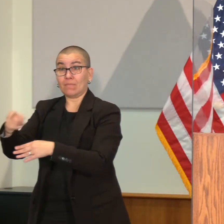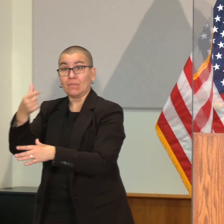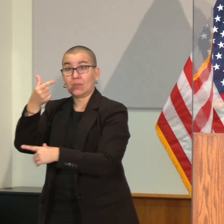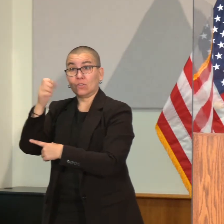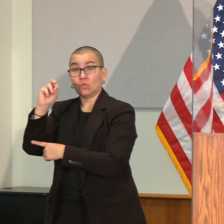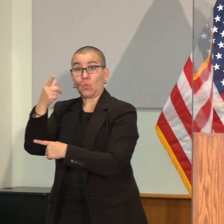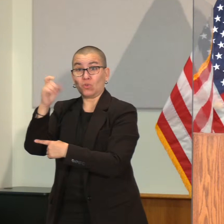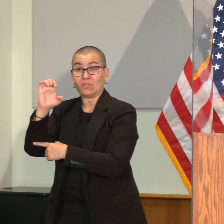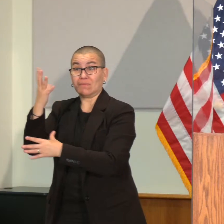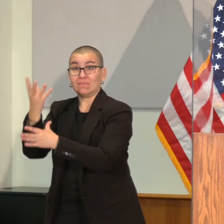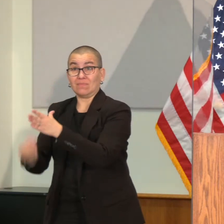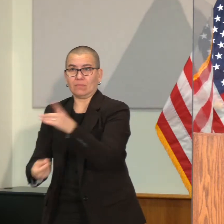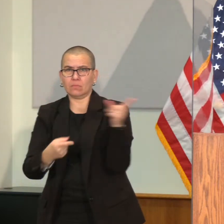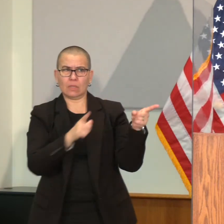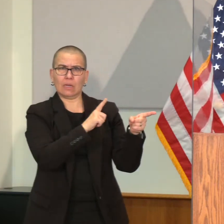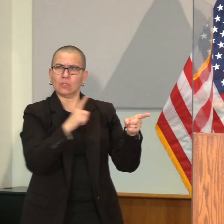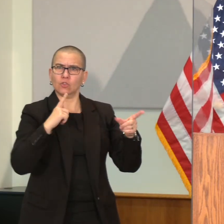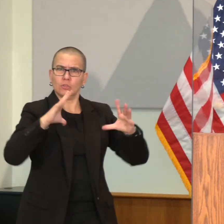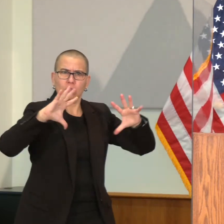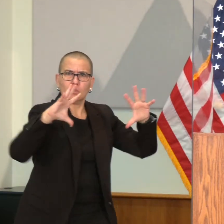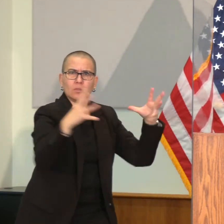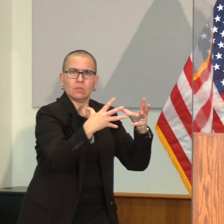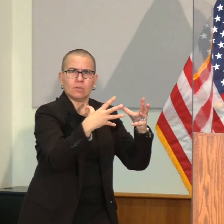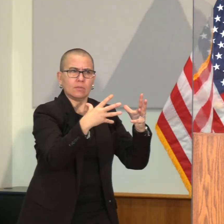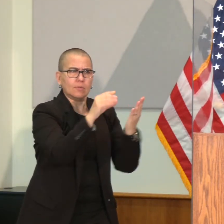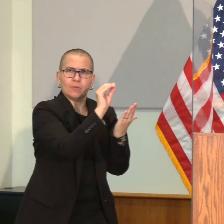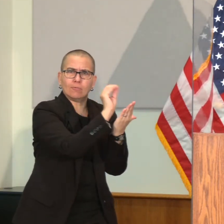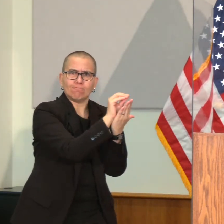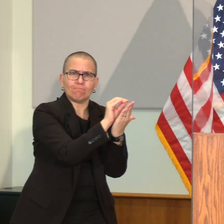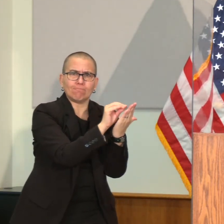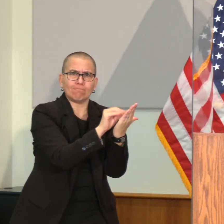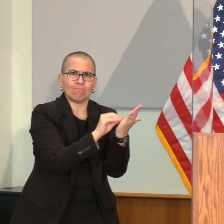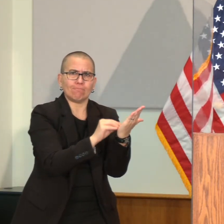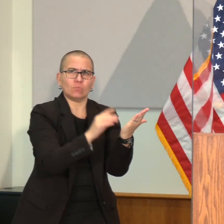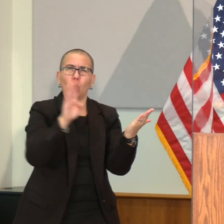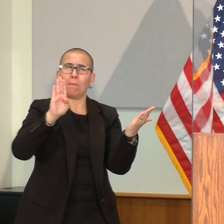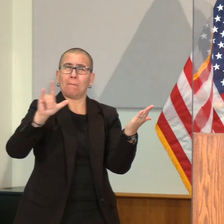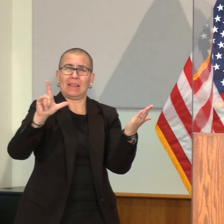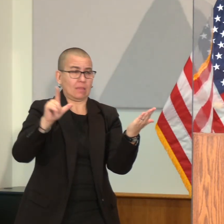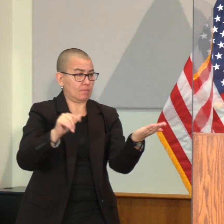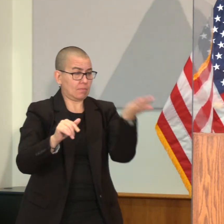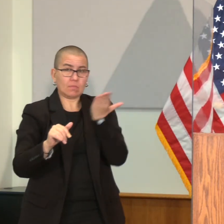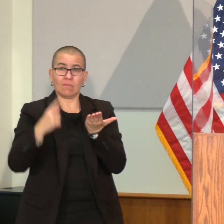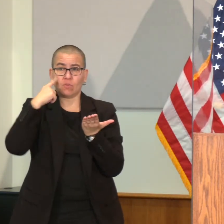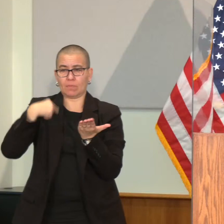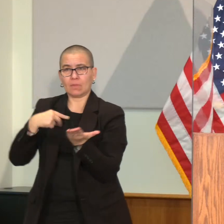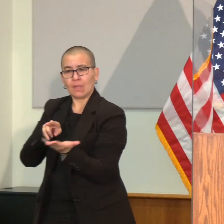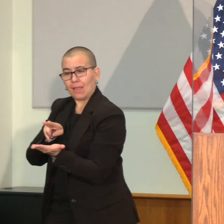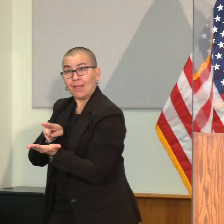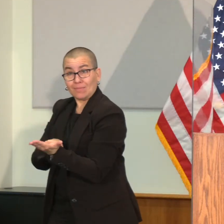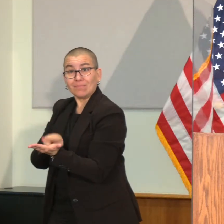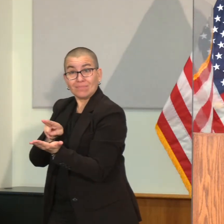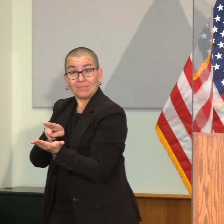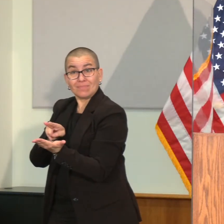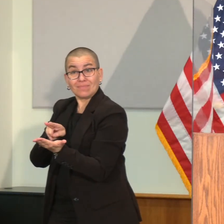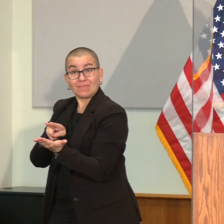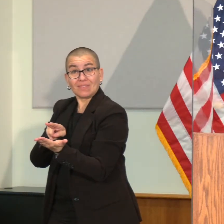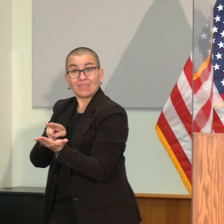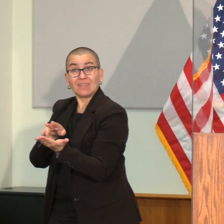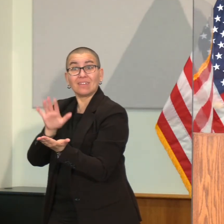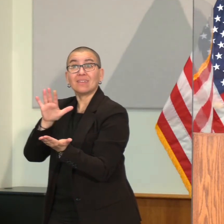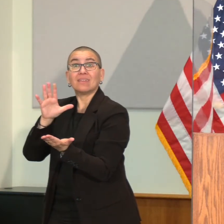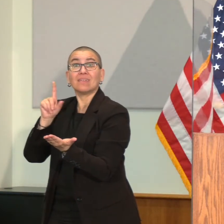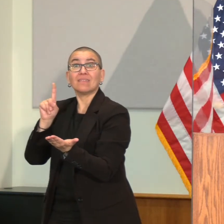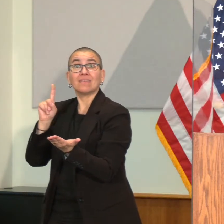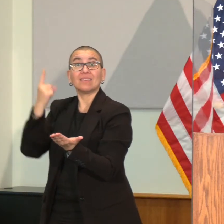put together a bill that they sent to my desk to sign to make historic and needed first steps